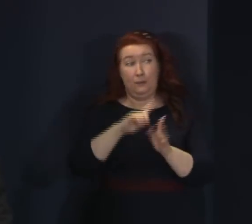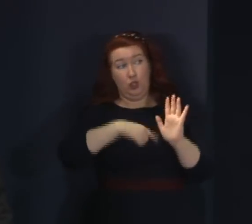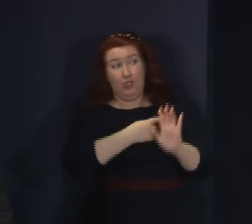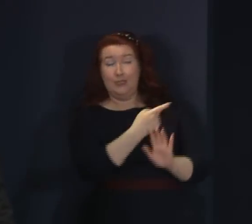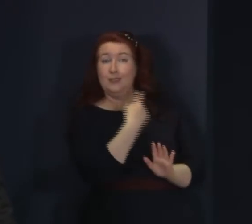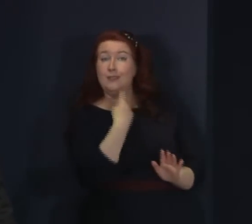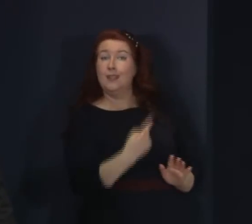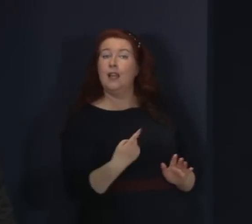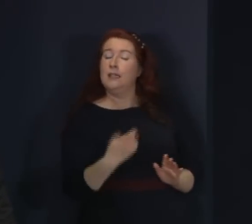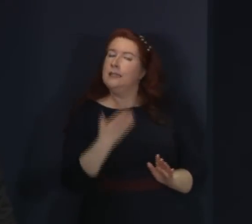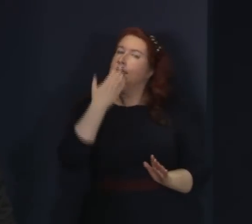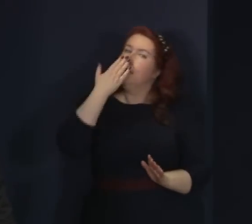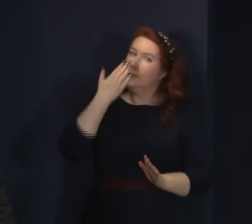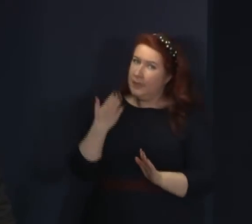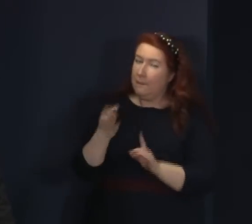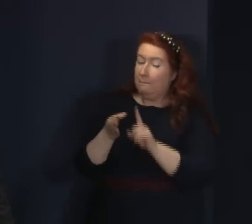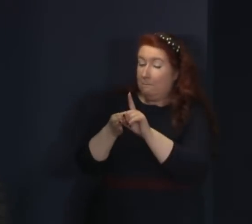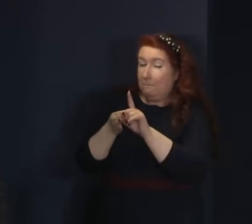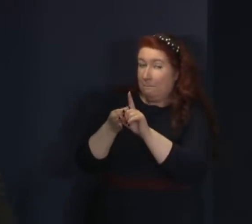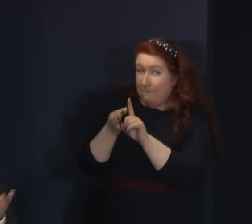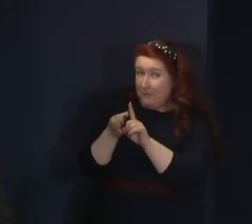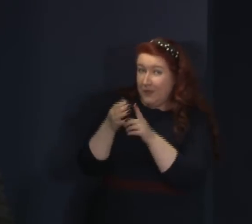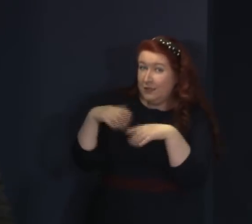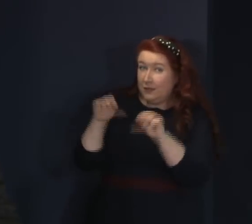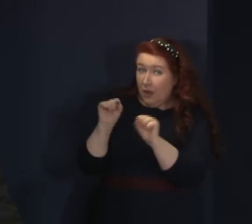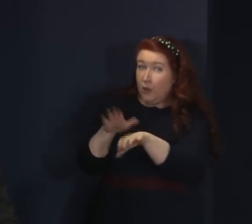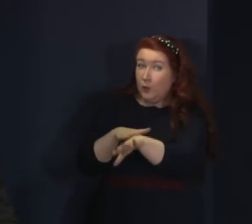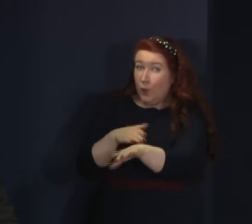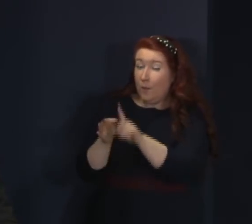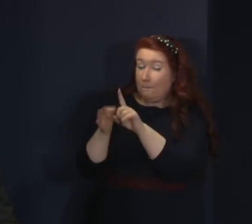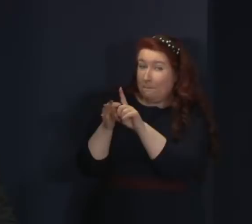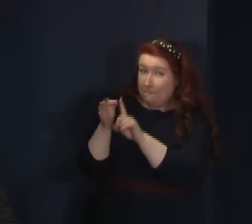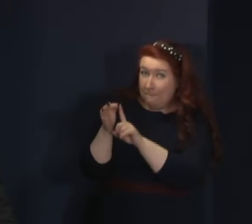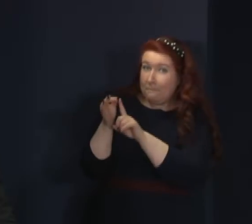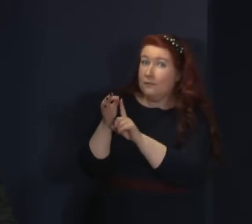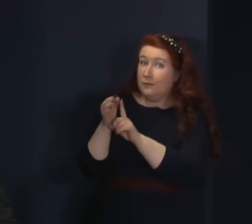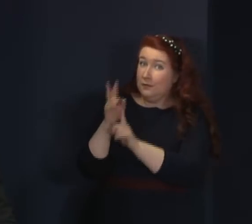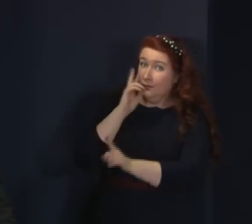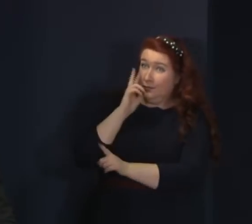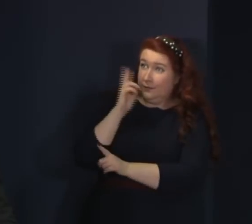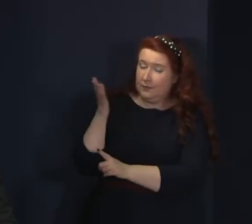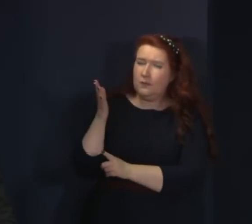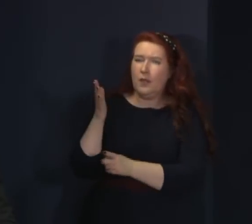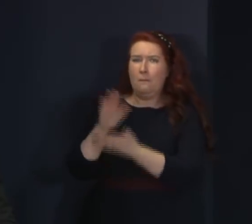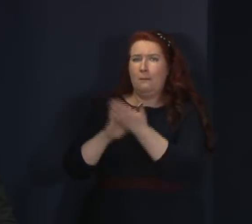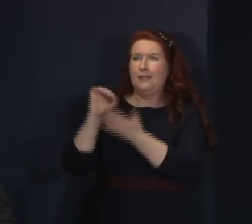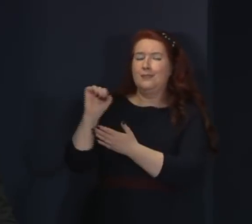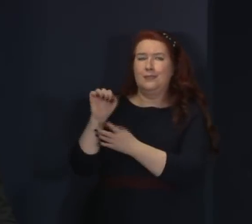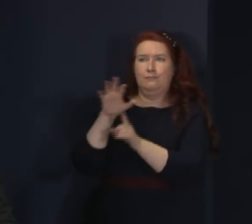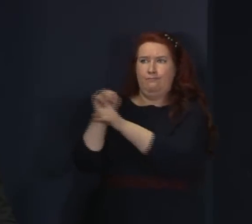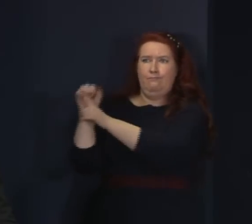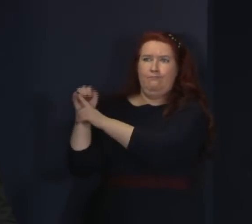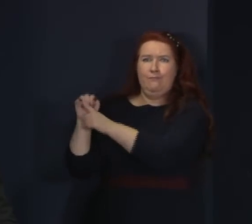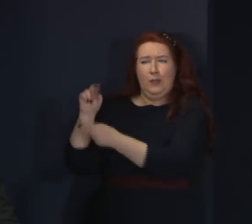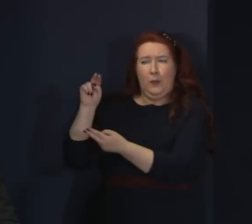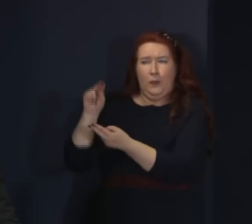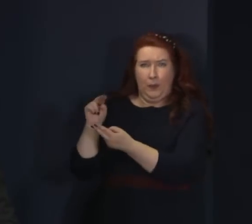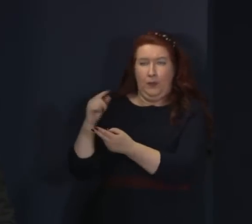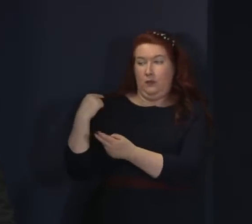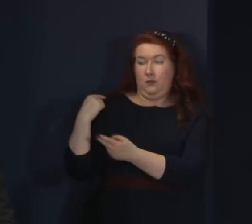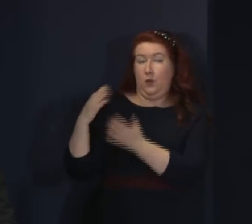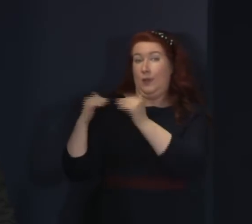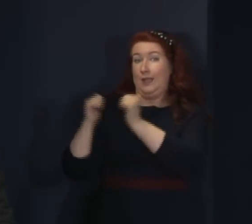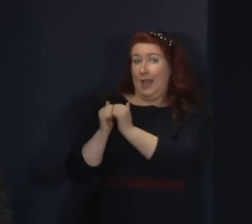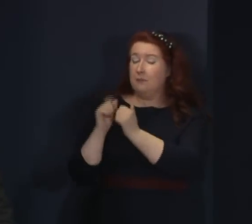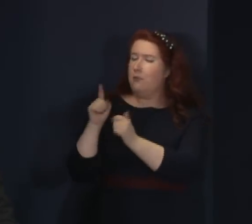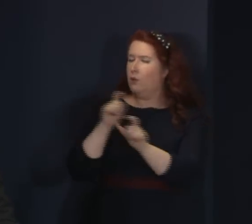seeing the first signs of that kind of encouraging improvement with a slight dip in the case rate over the weekend. But we'll